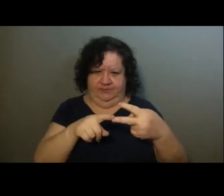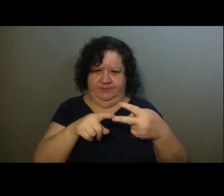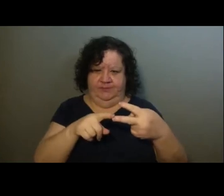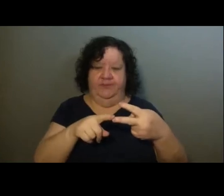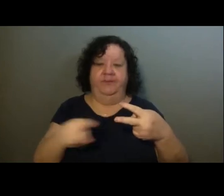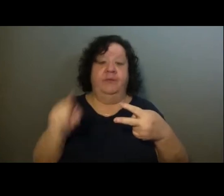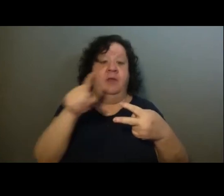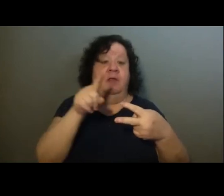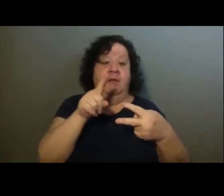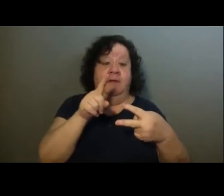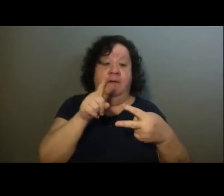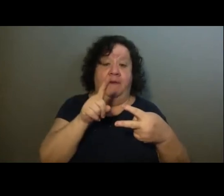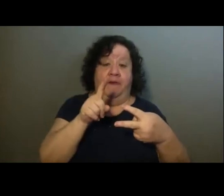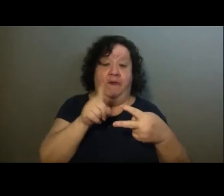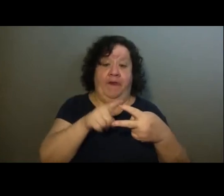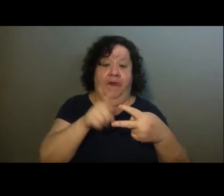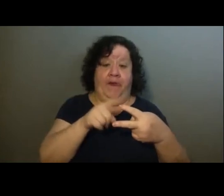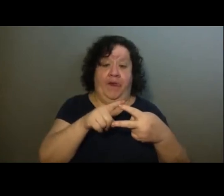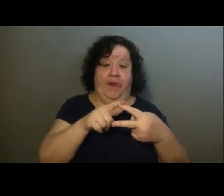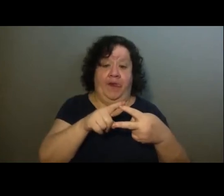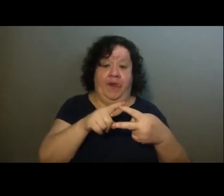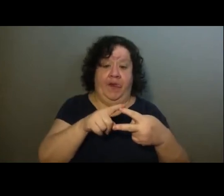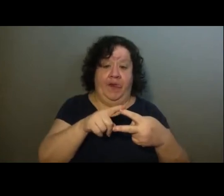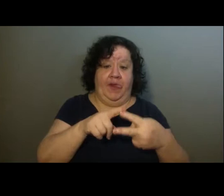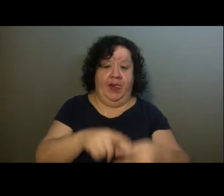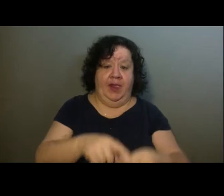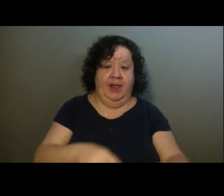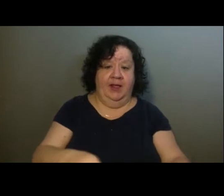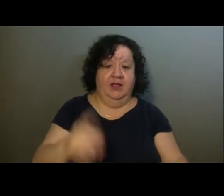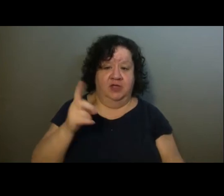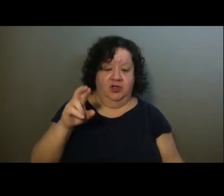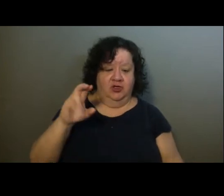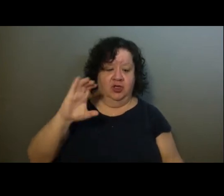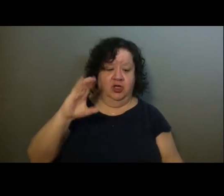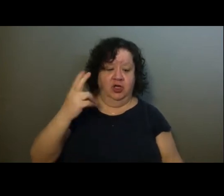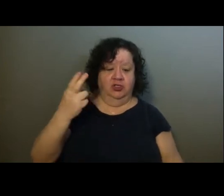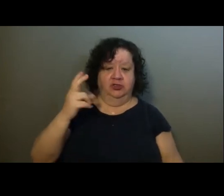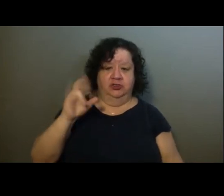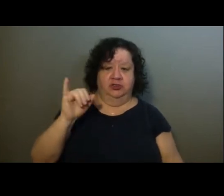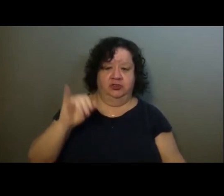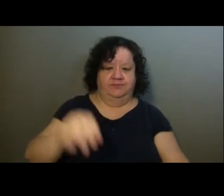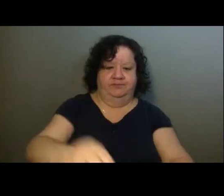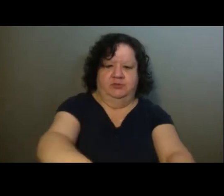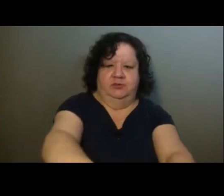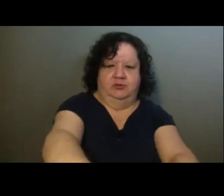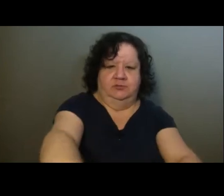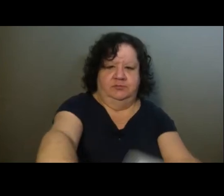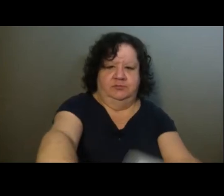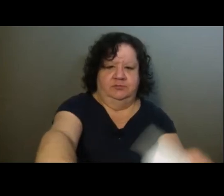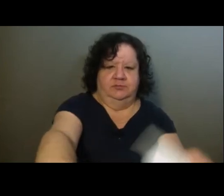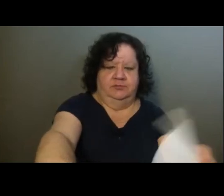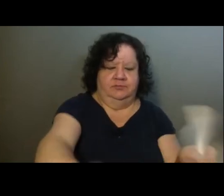is Dr. Charudatta Jadhav from the Center of Excellence Research